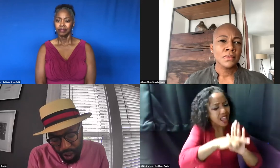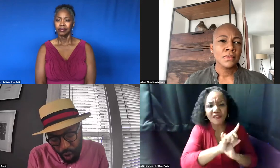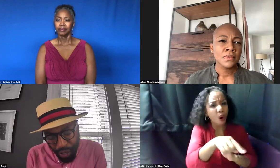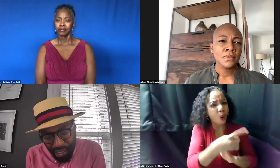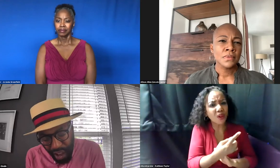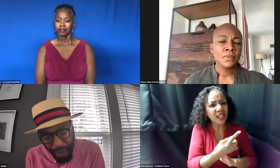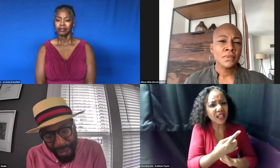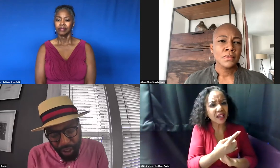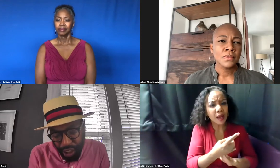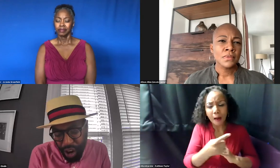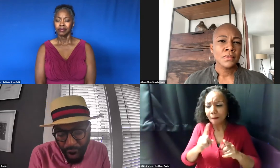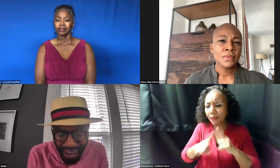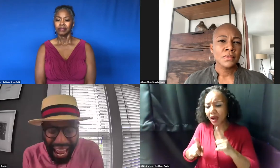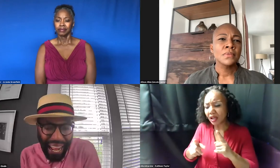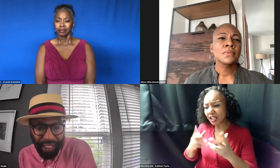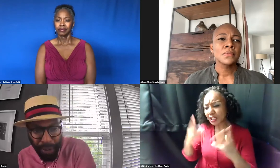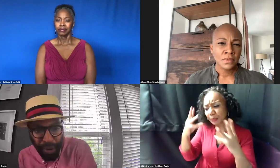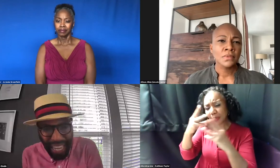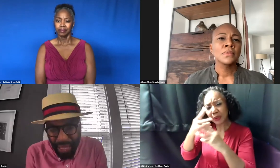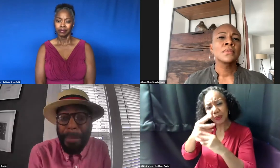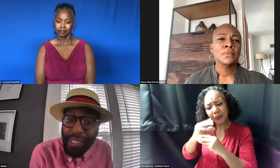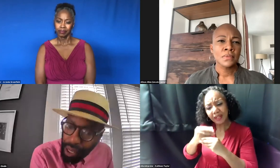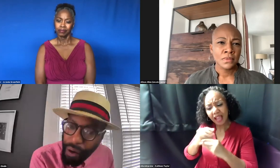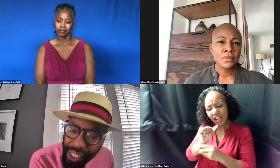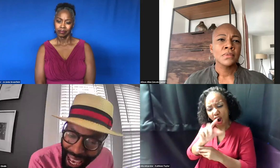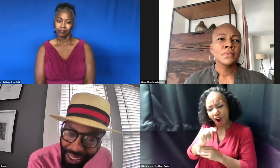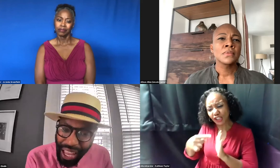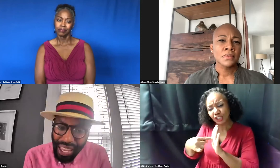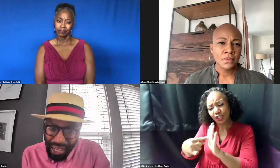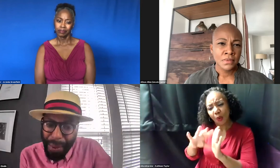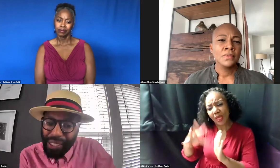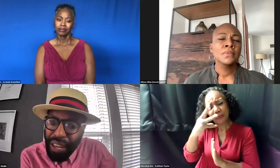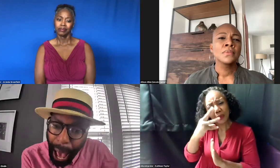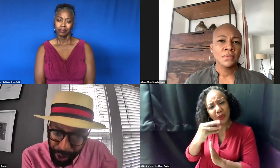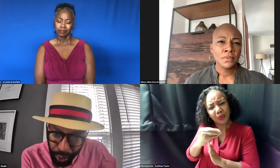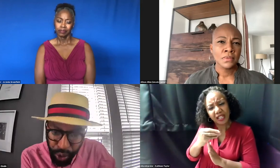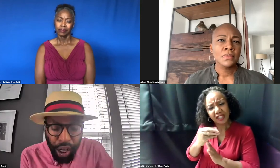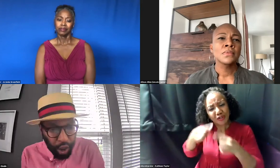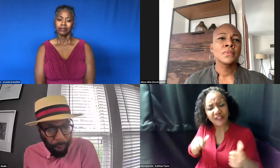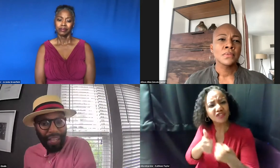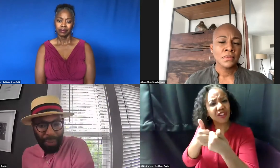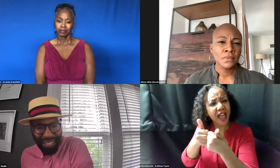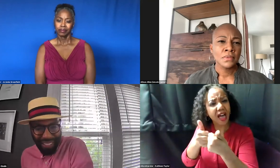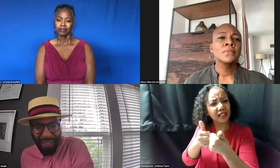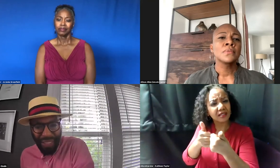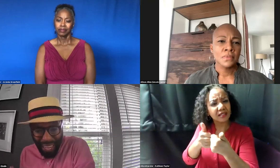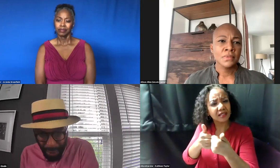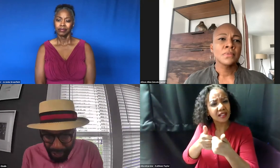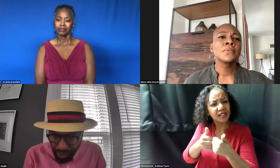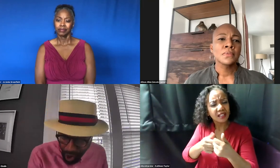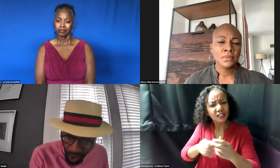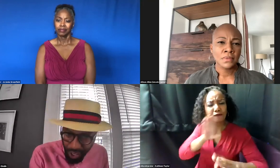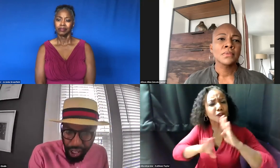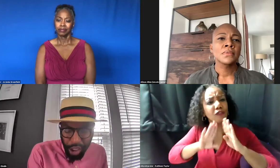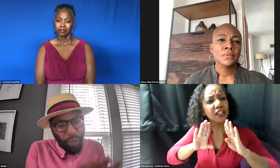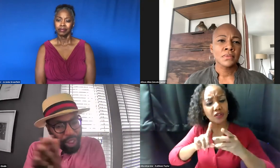on to the core self by making sure that your art highlights the beauty in the midst of the challenge, in the midst of the obstacle, show the possibilities. Like in the midst